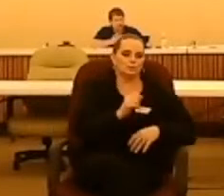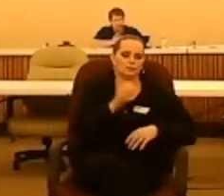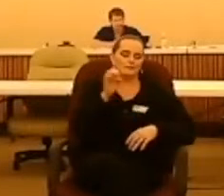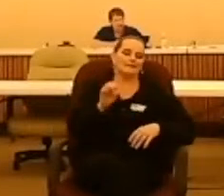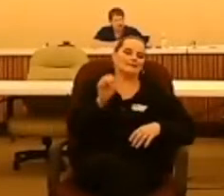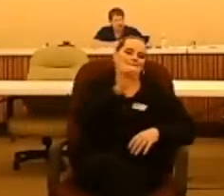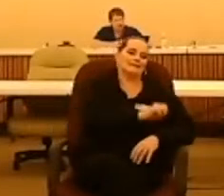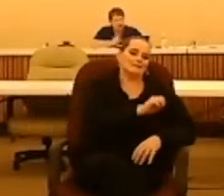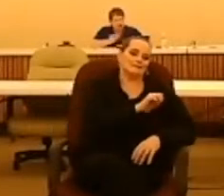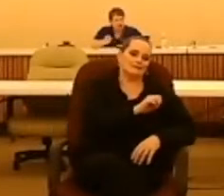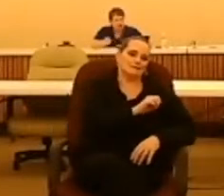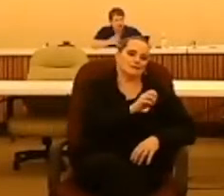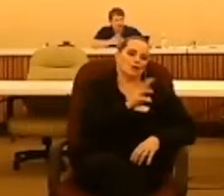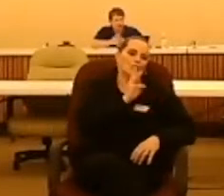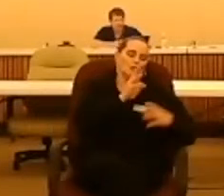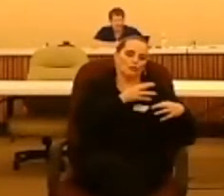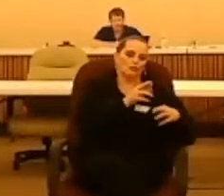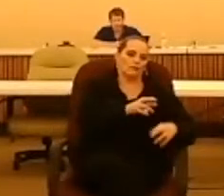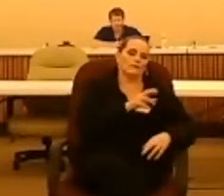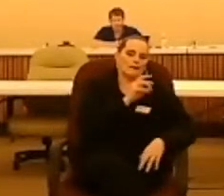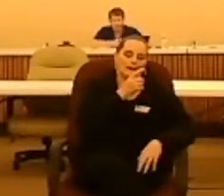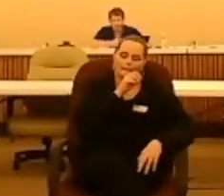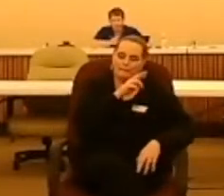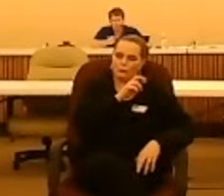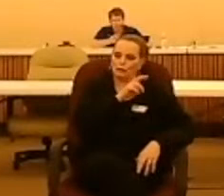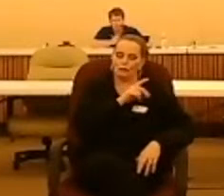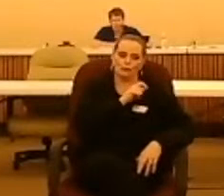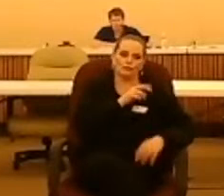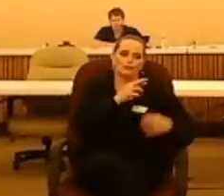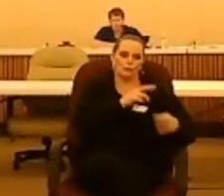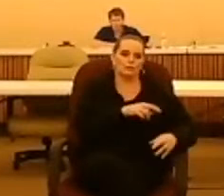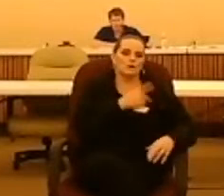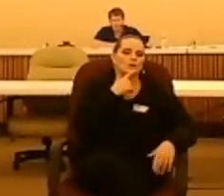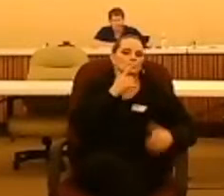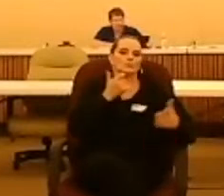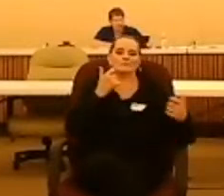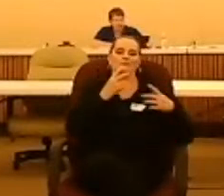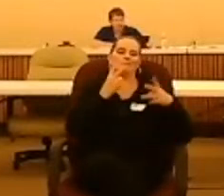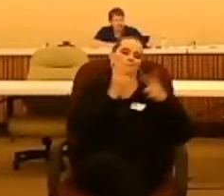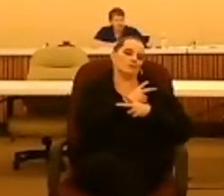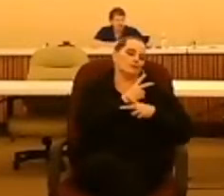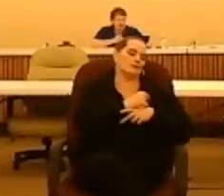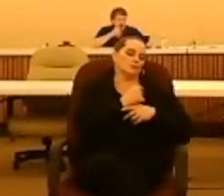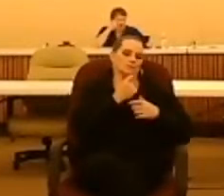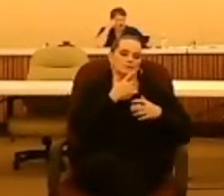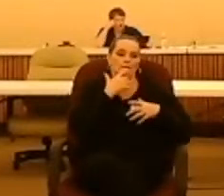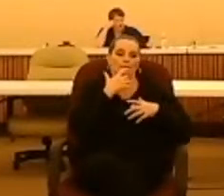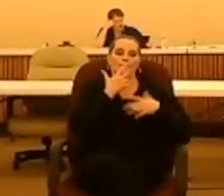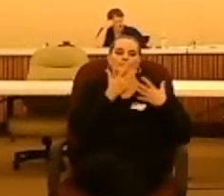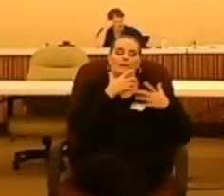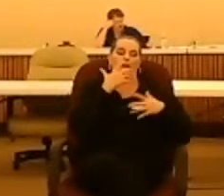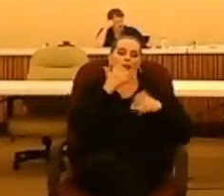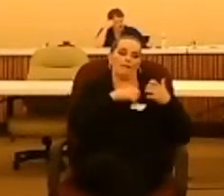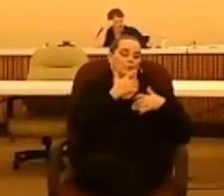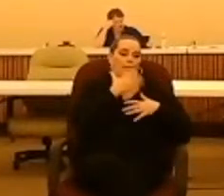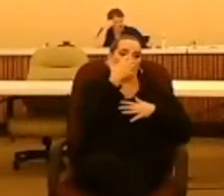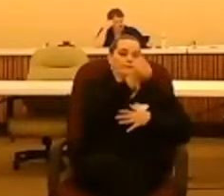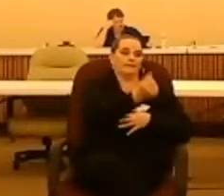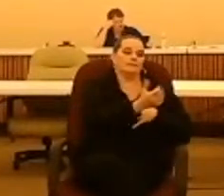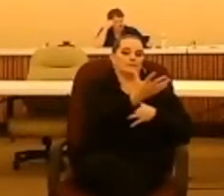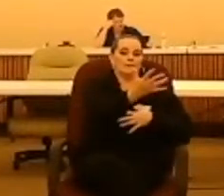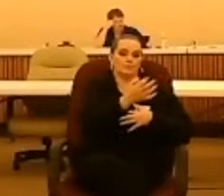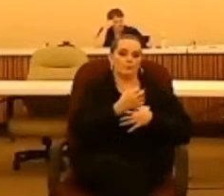a really easy calculation. All the traffic they put out in the morning, plus all the traffic that comes back in the afternoon, times the rate.